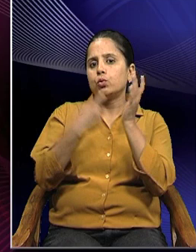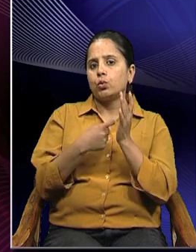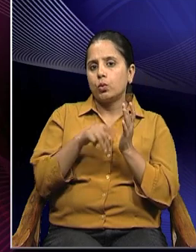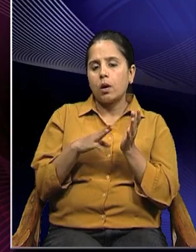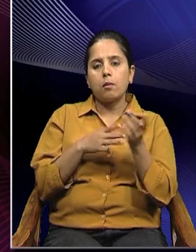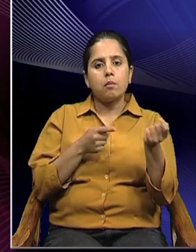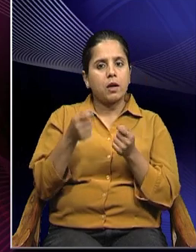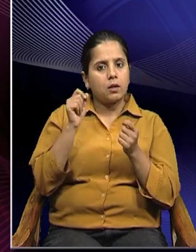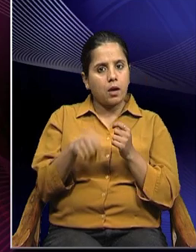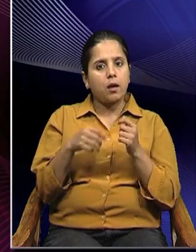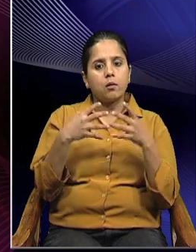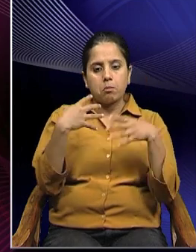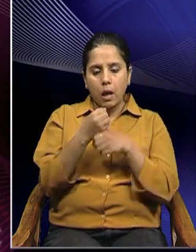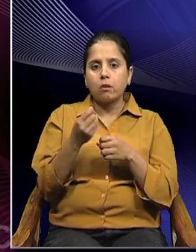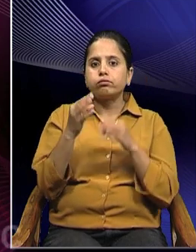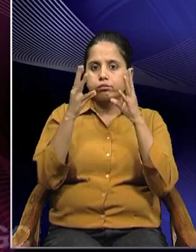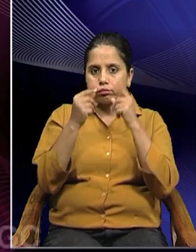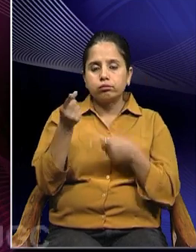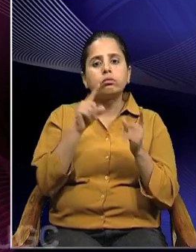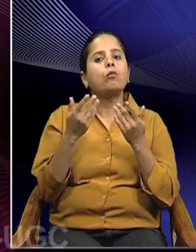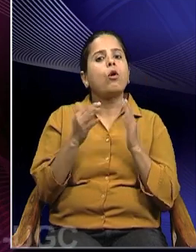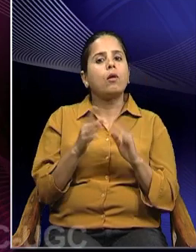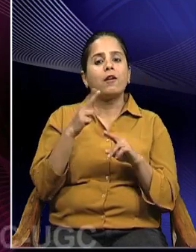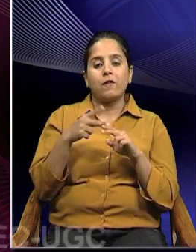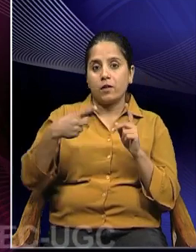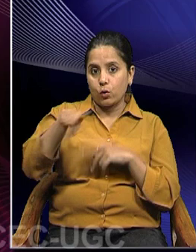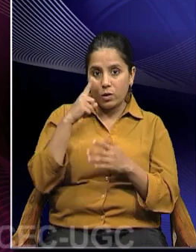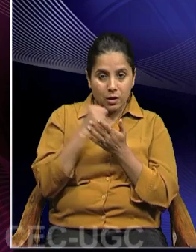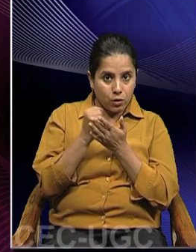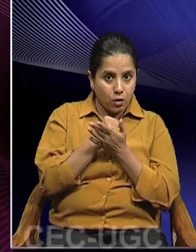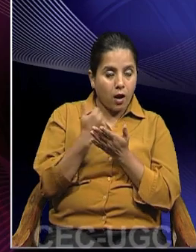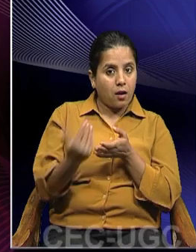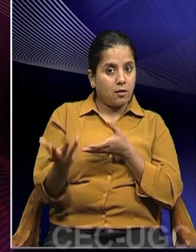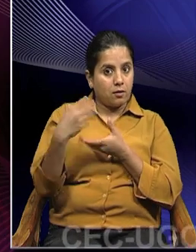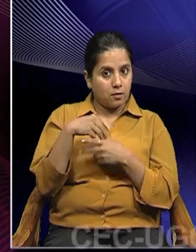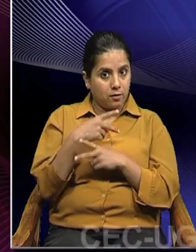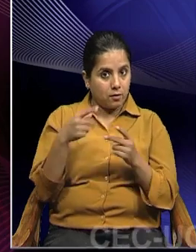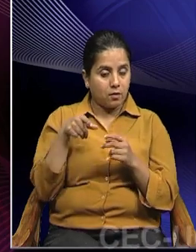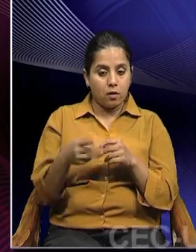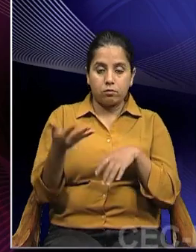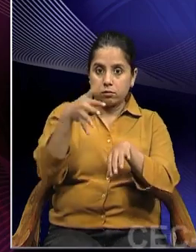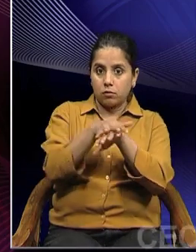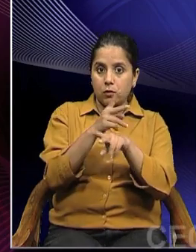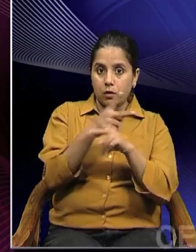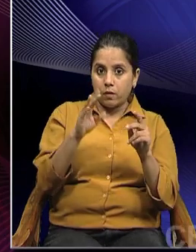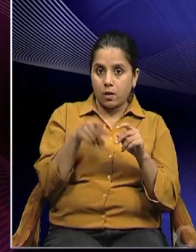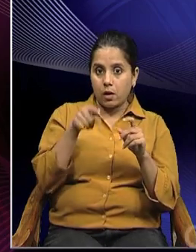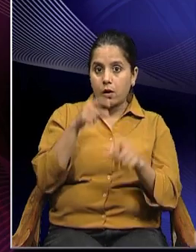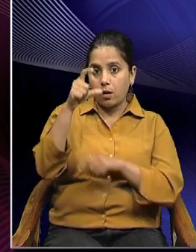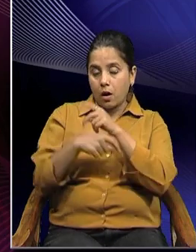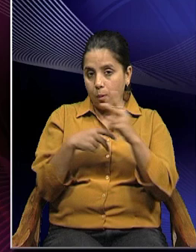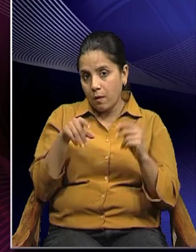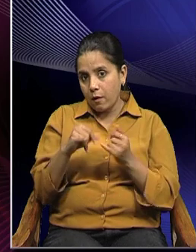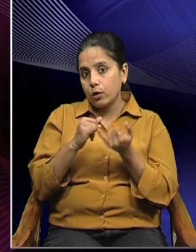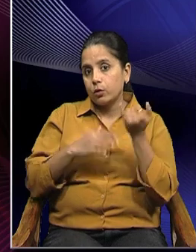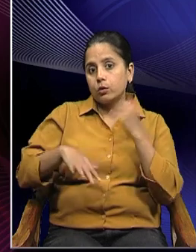can be formulated. If we try to try to integrate that corporate context with the